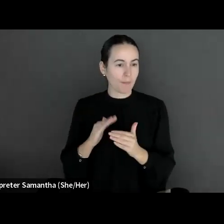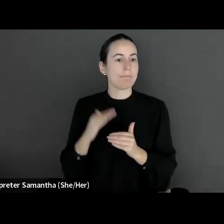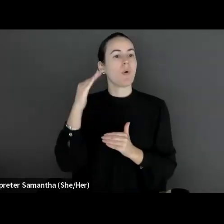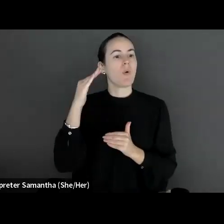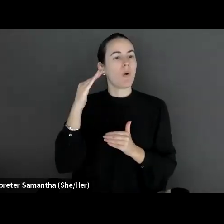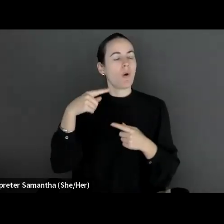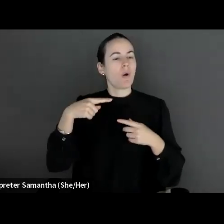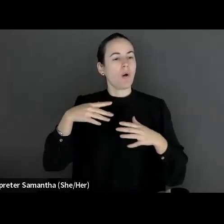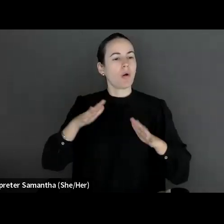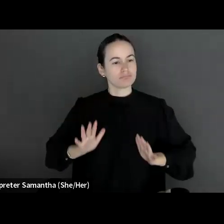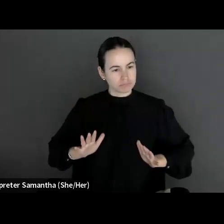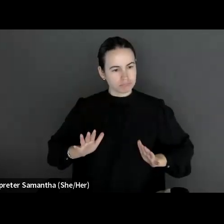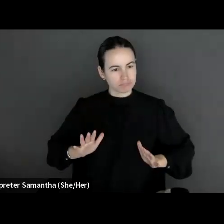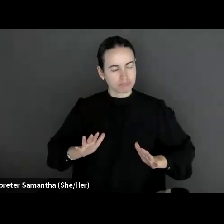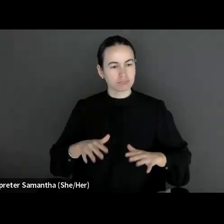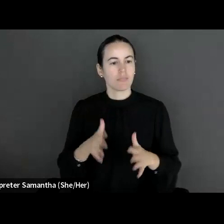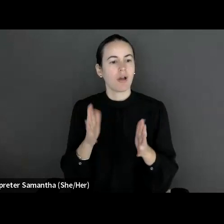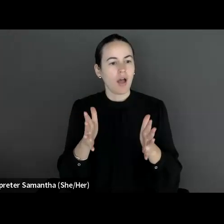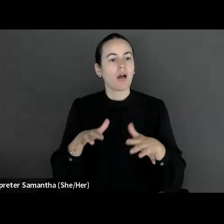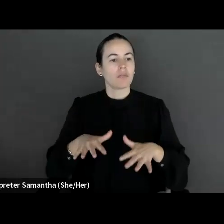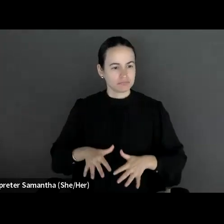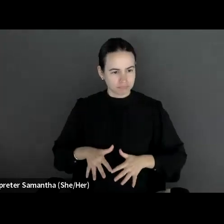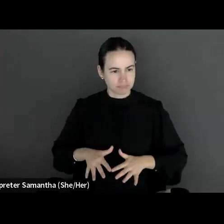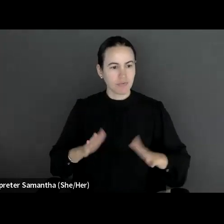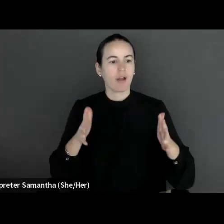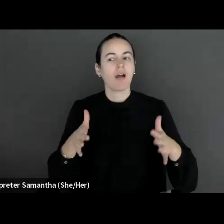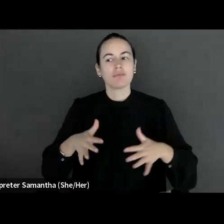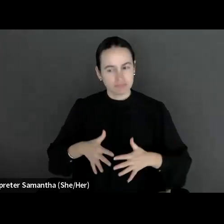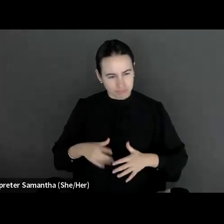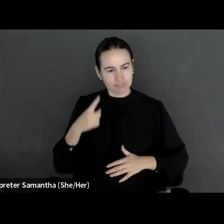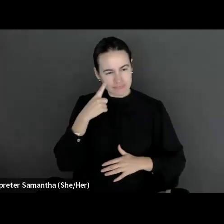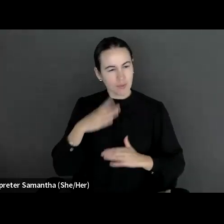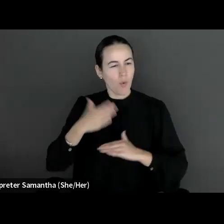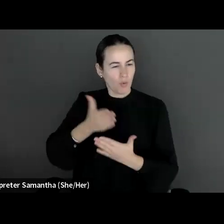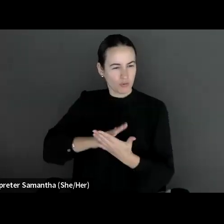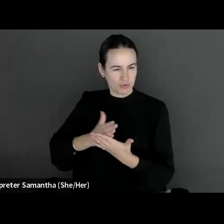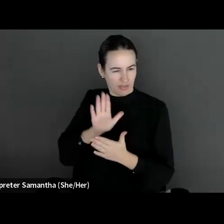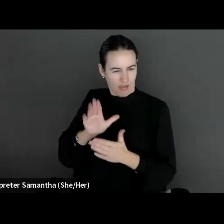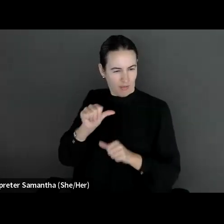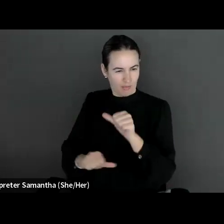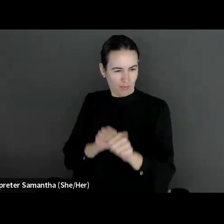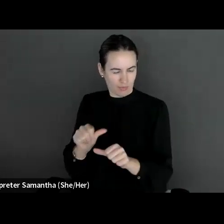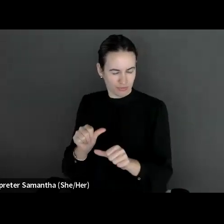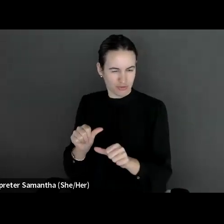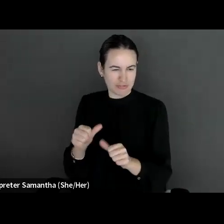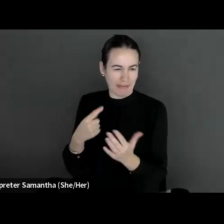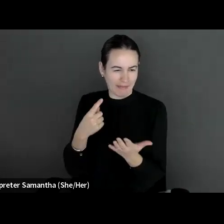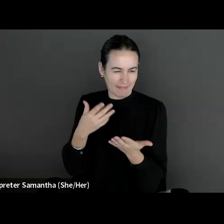signs. Something to discuss later, perhaps. And then, as